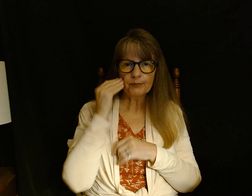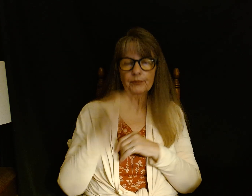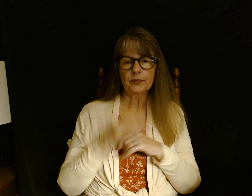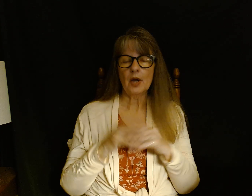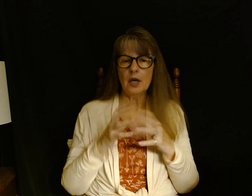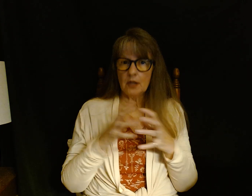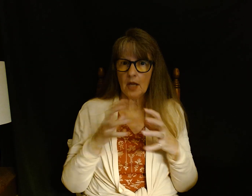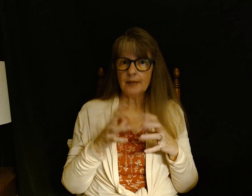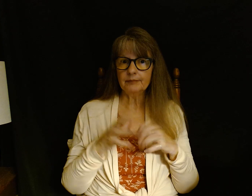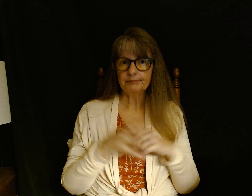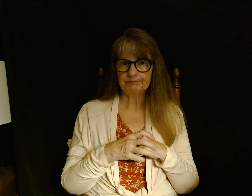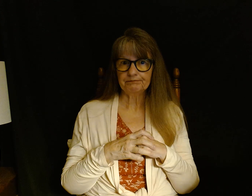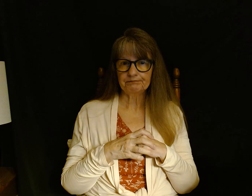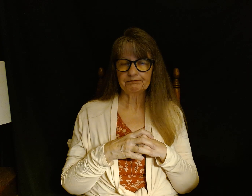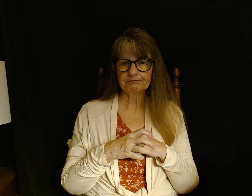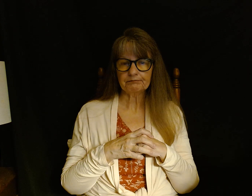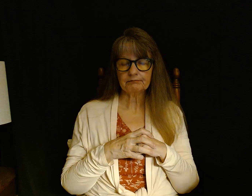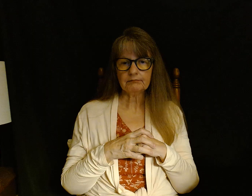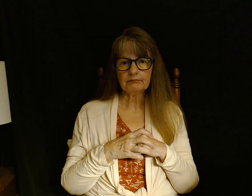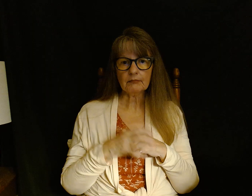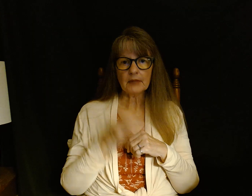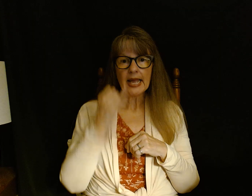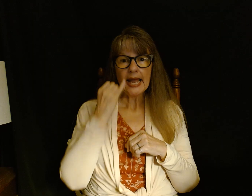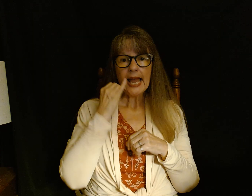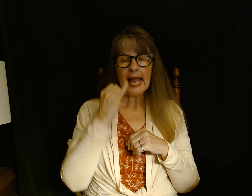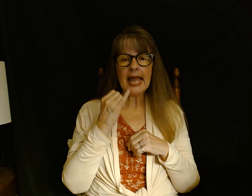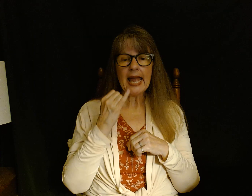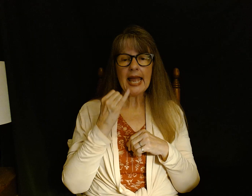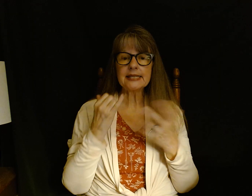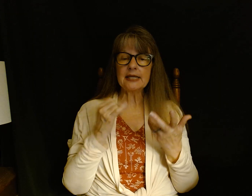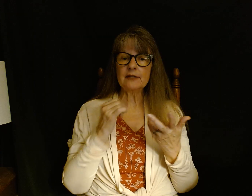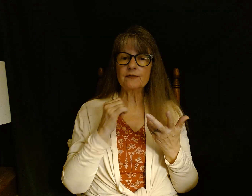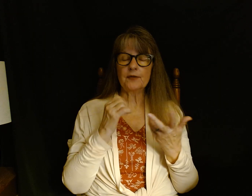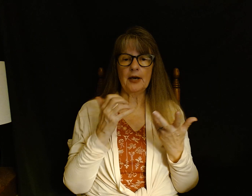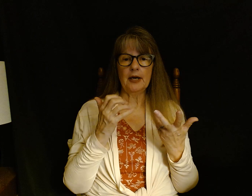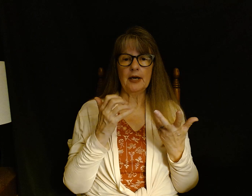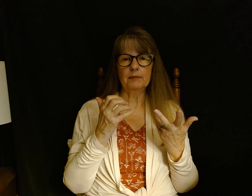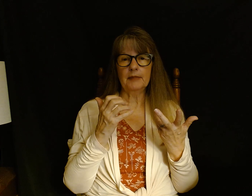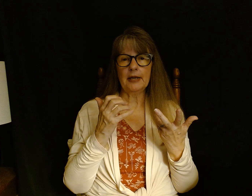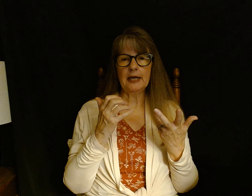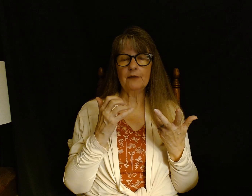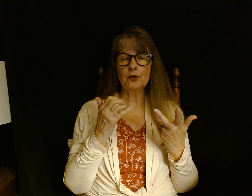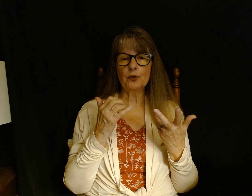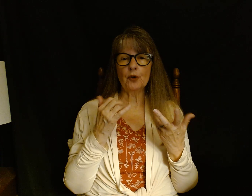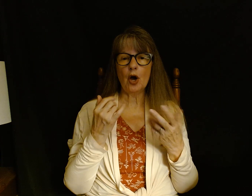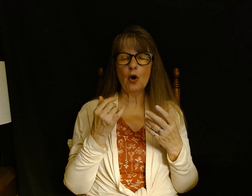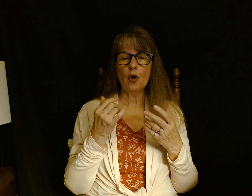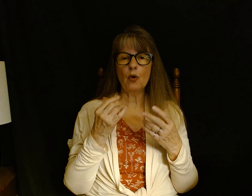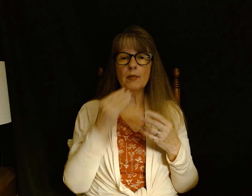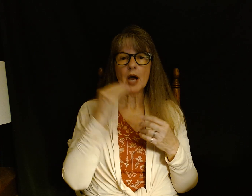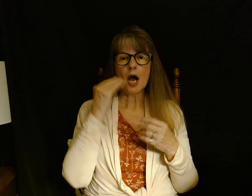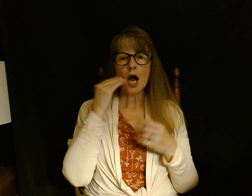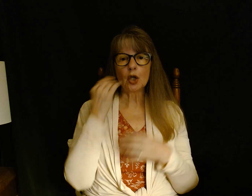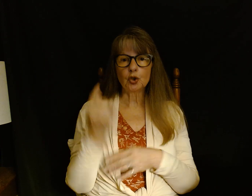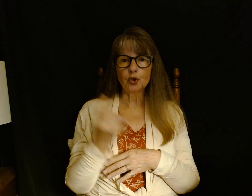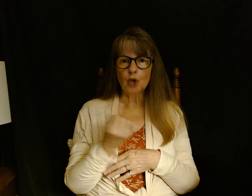a lot. And if you're home alone,